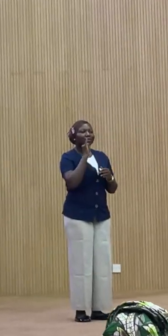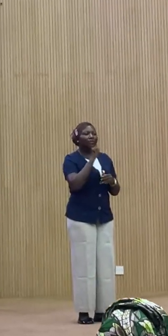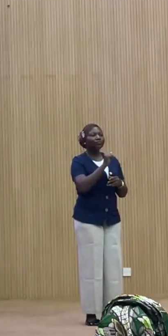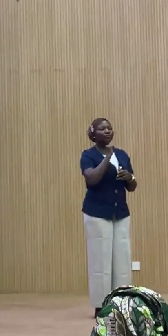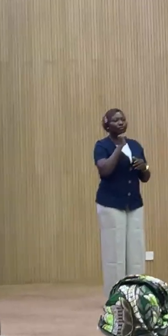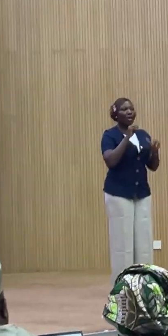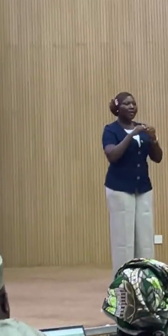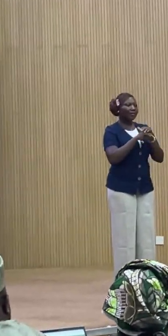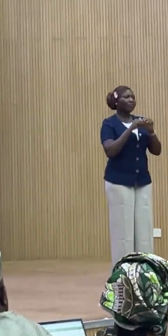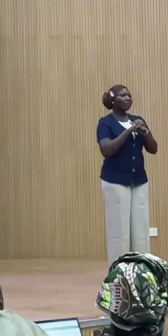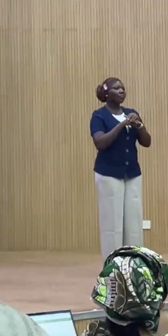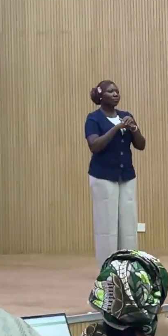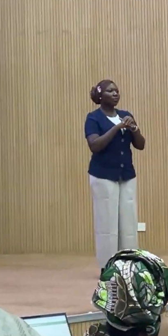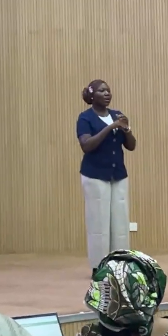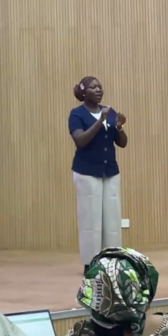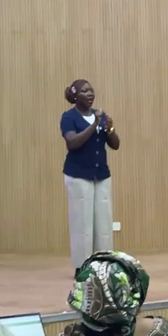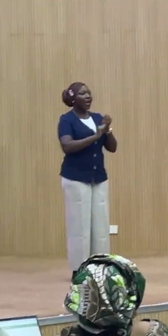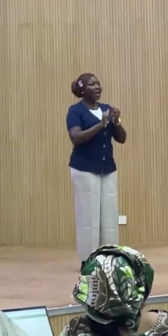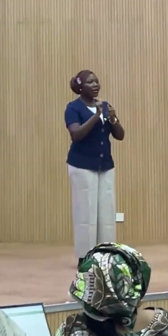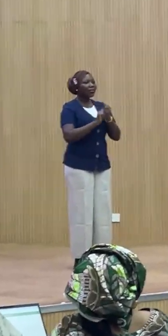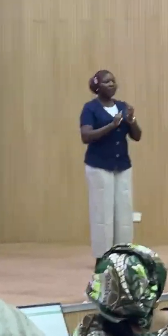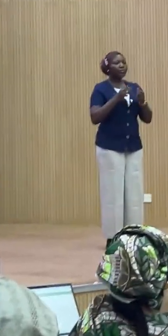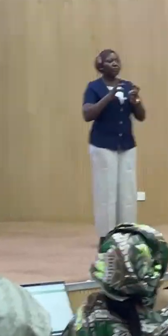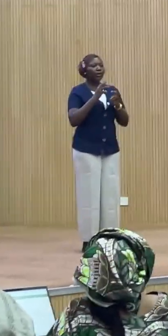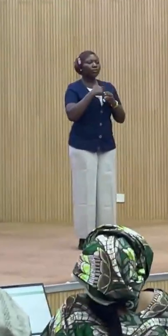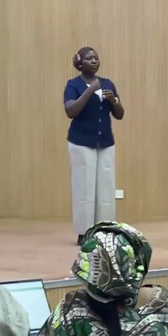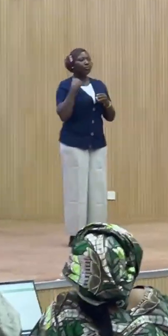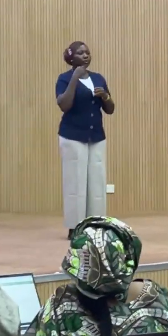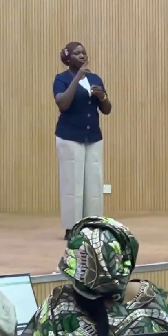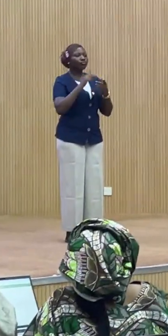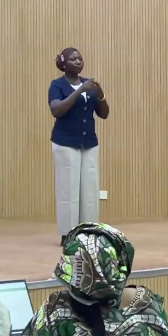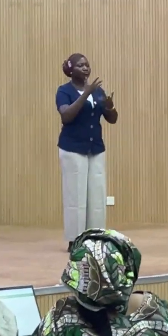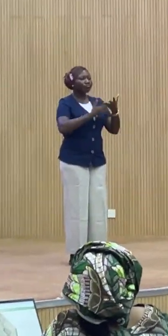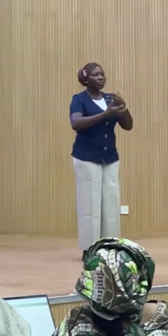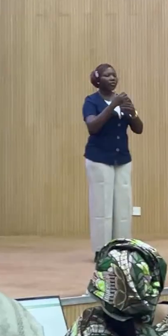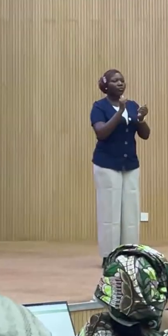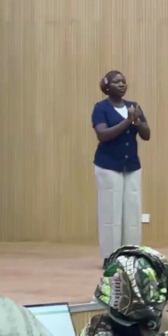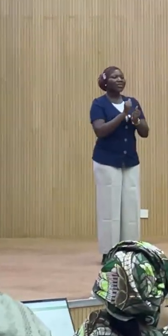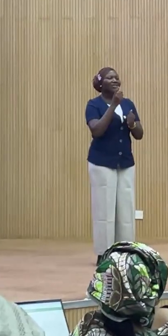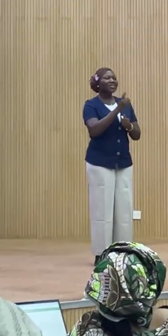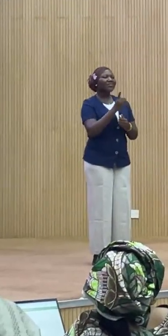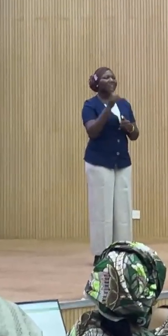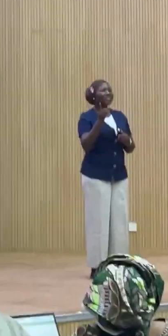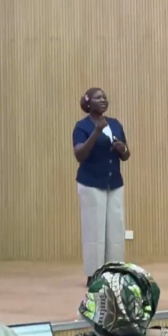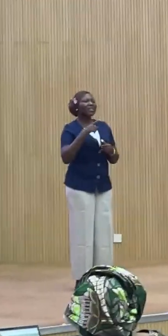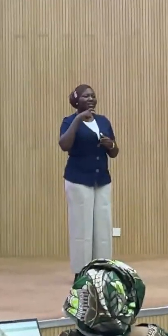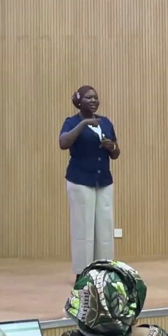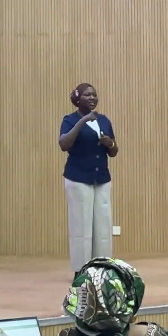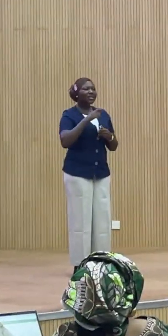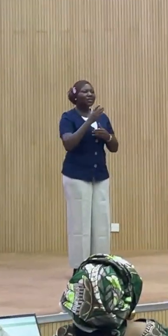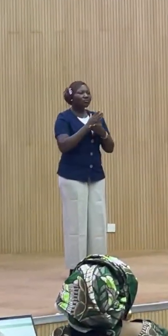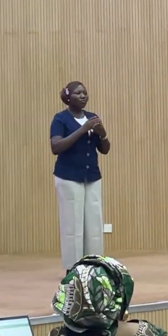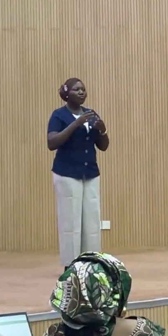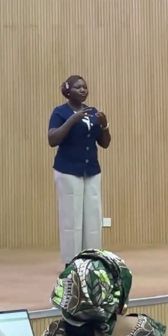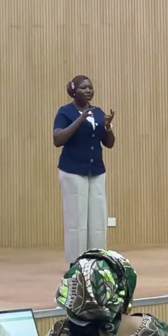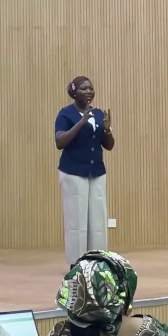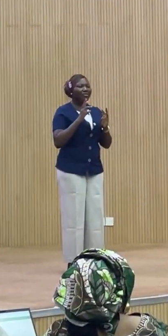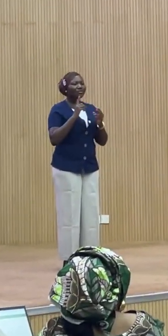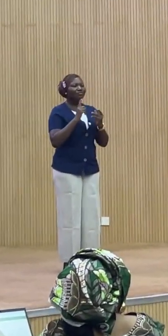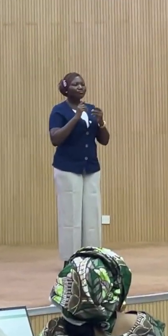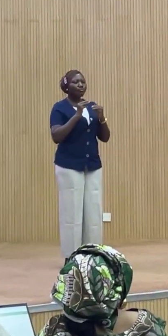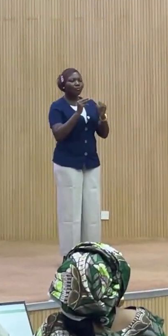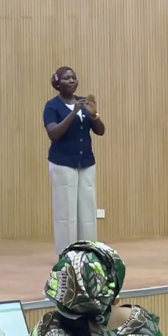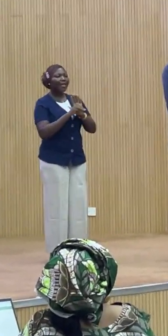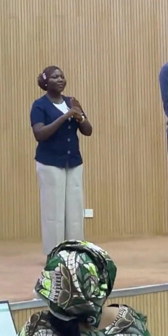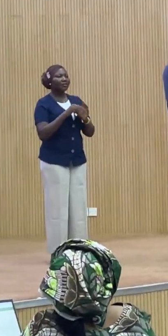Every interface that we use to communicate with devices requires physical touch or some sort of means to interact with it. For those who have upper